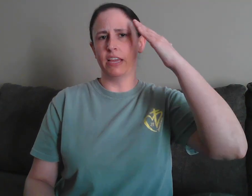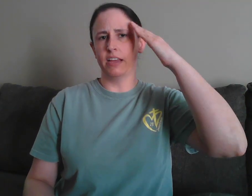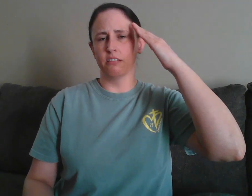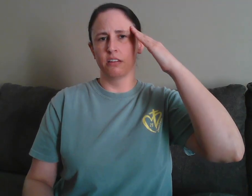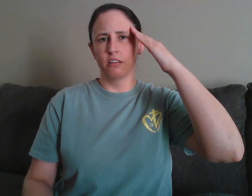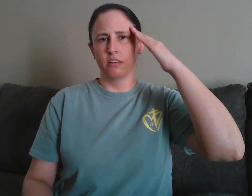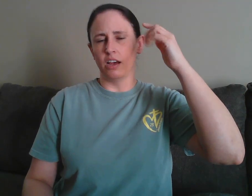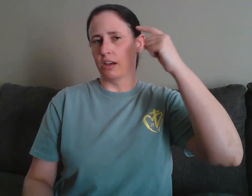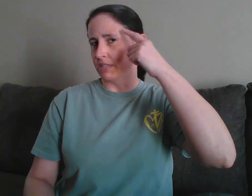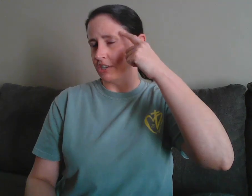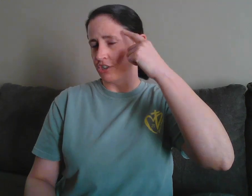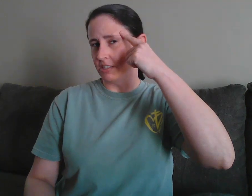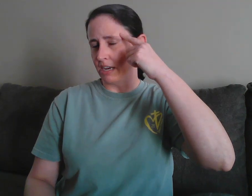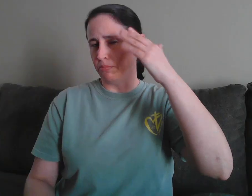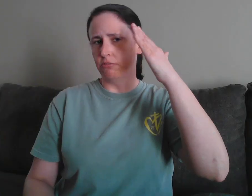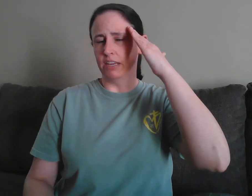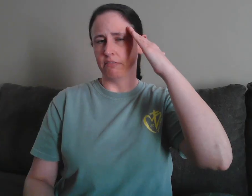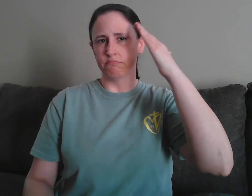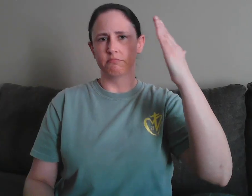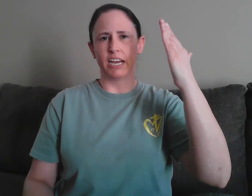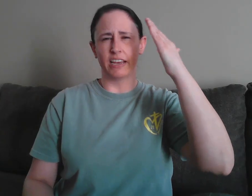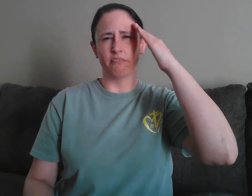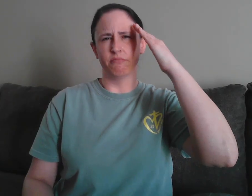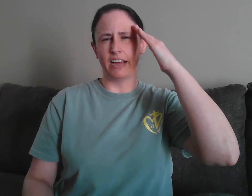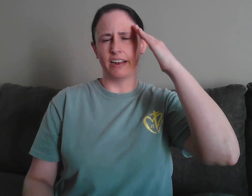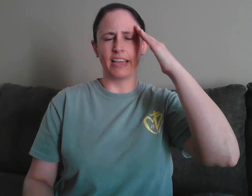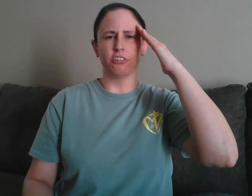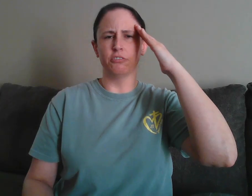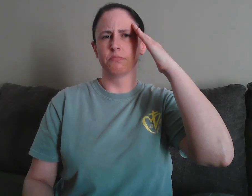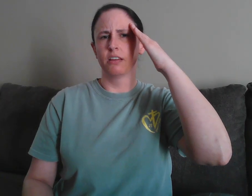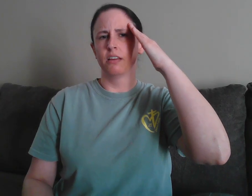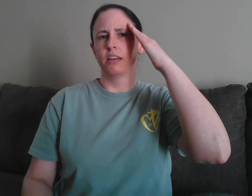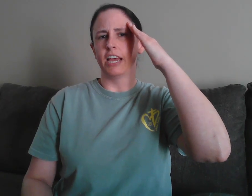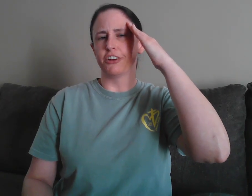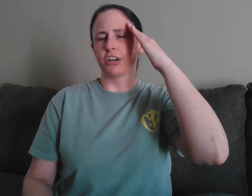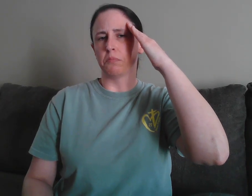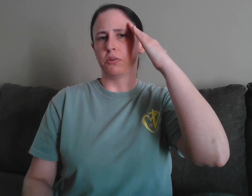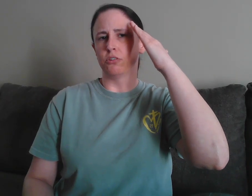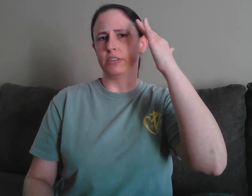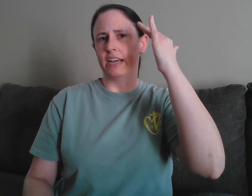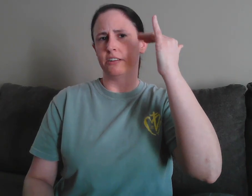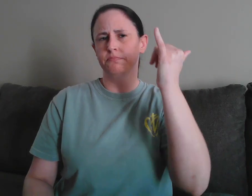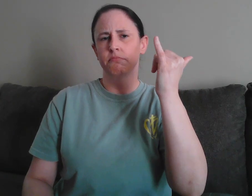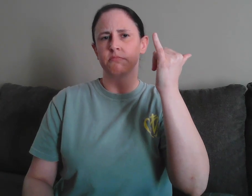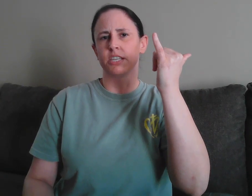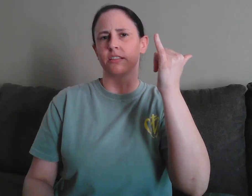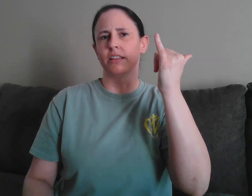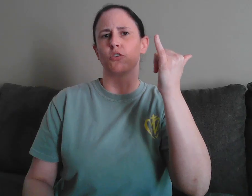hand, touch the temple and kind of at an angle, and you're going to pull down to the letter